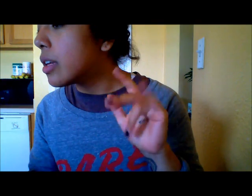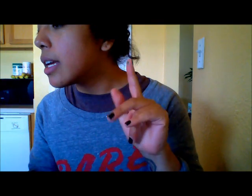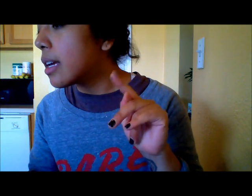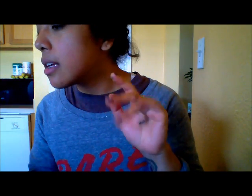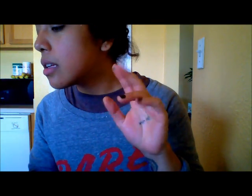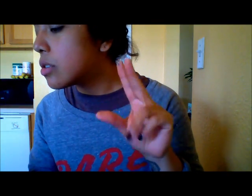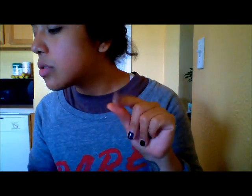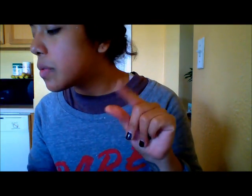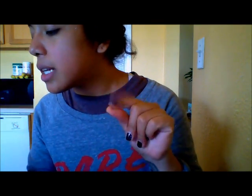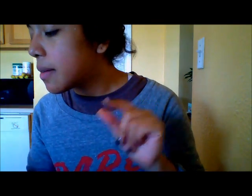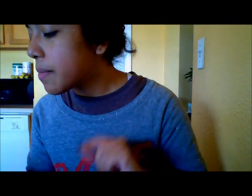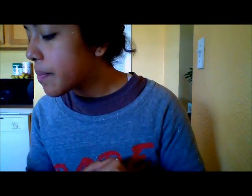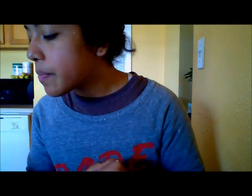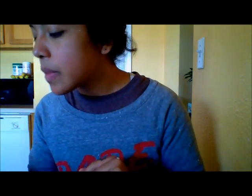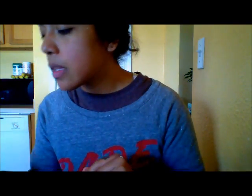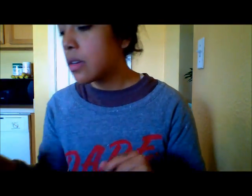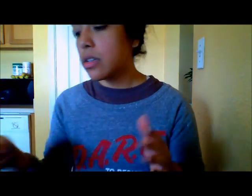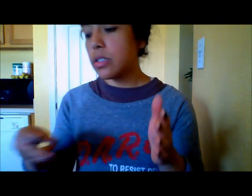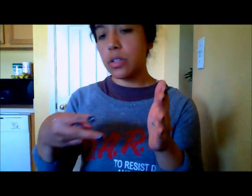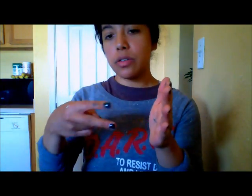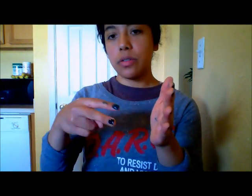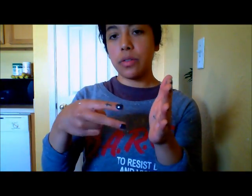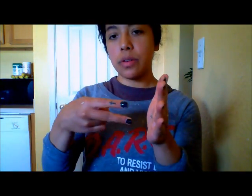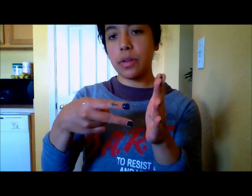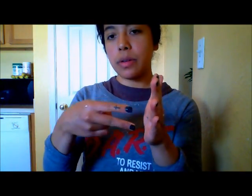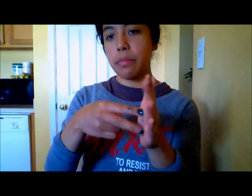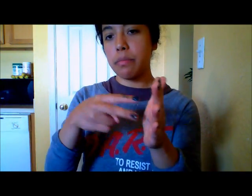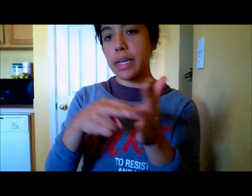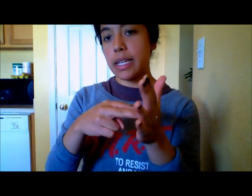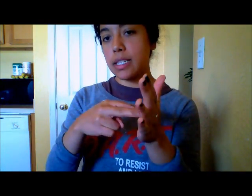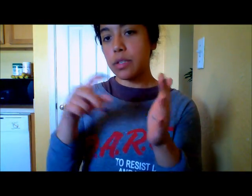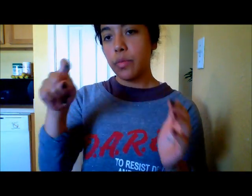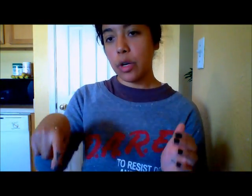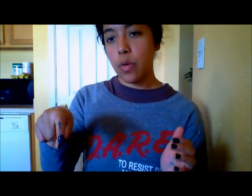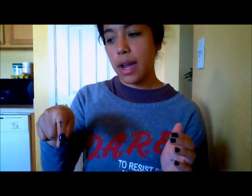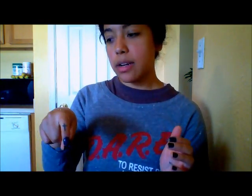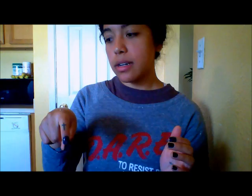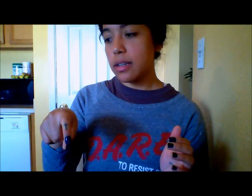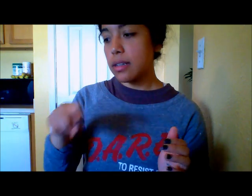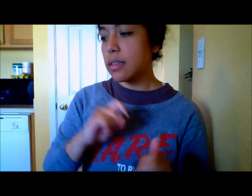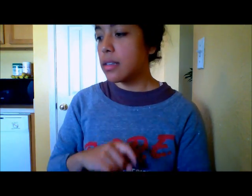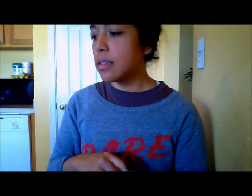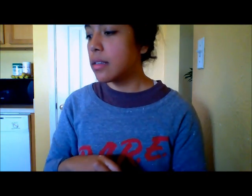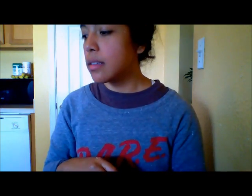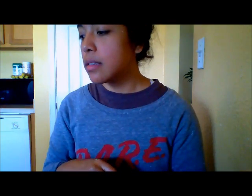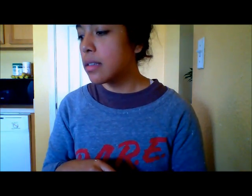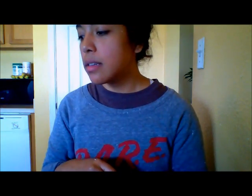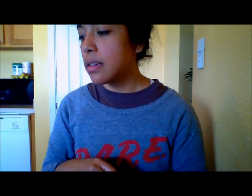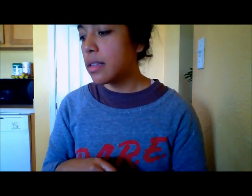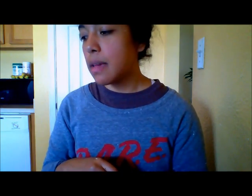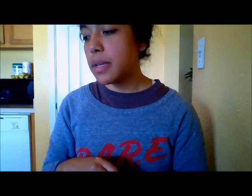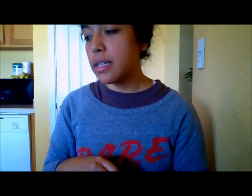unit 20. So means required. That